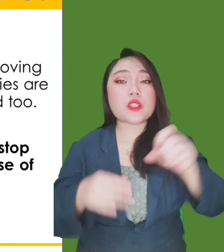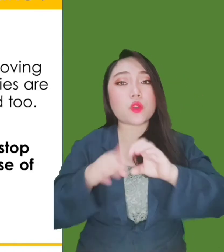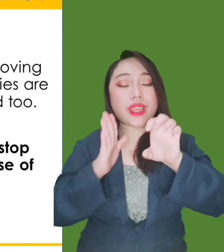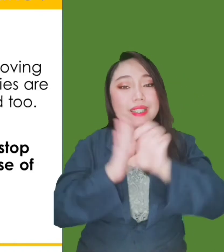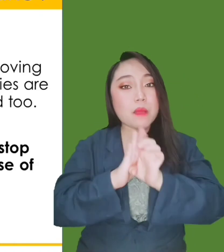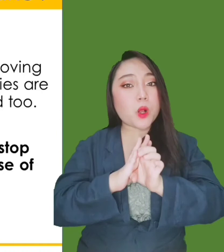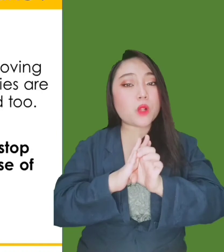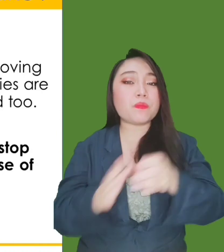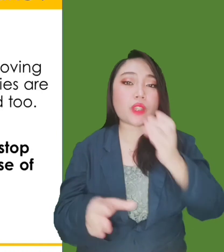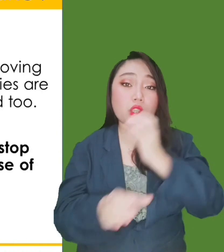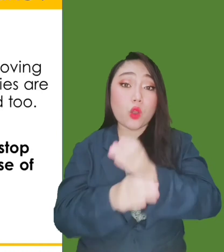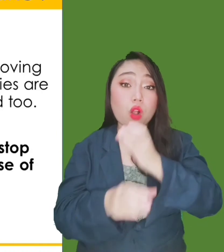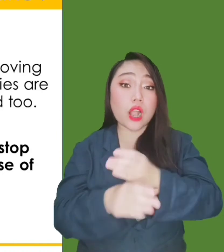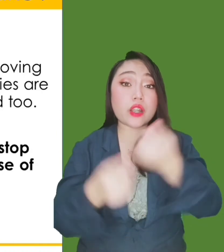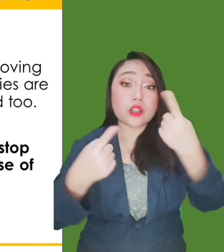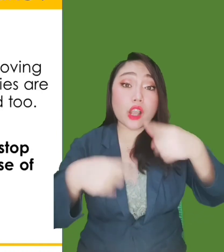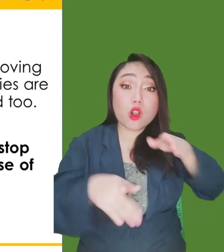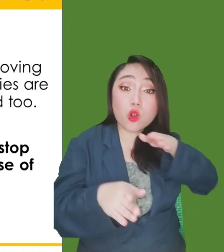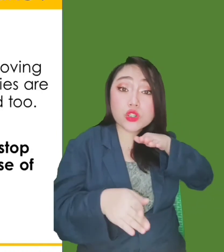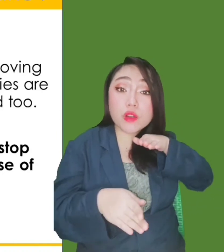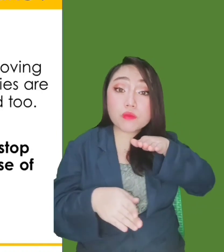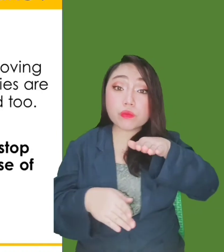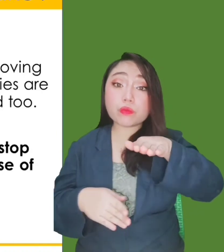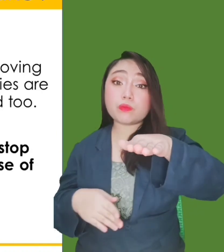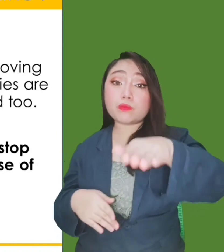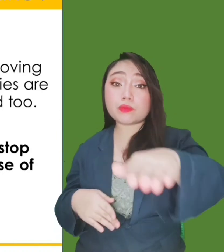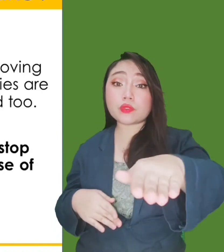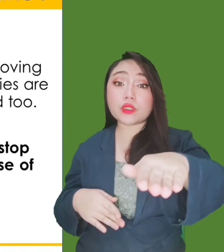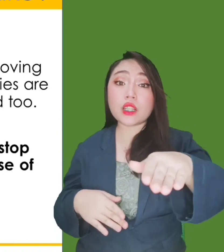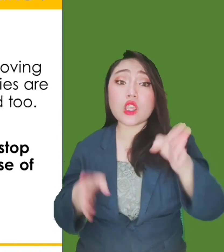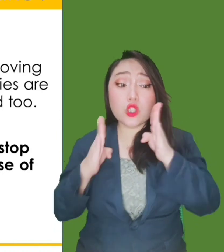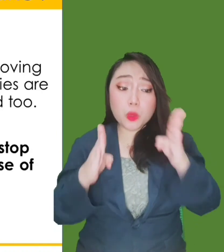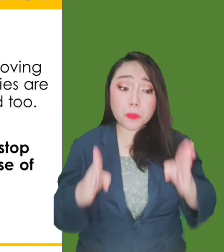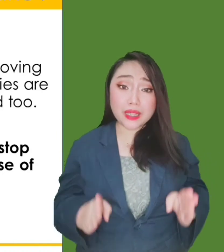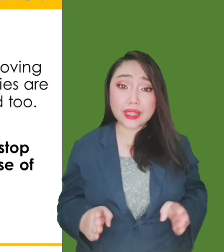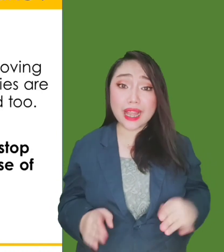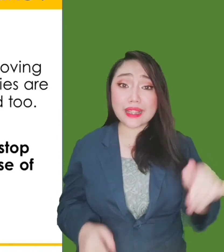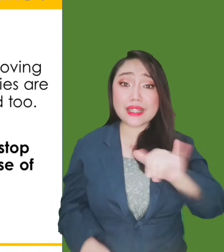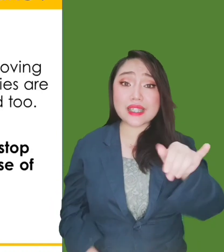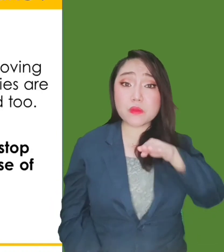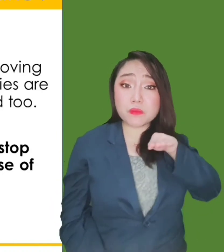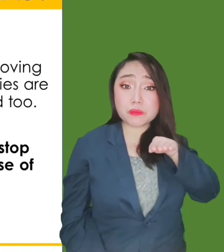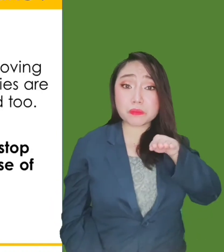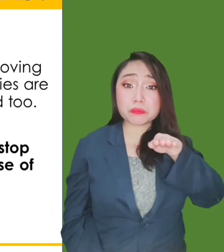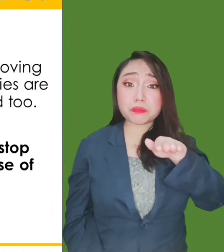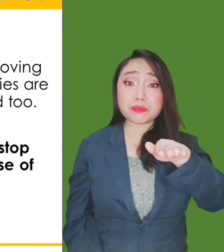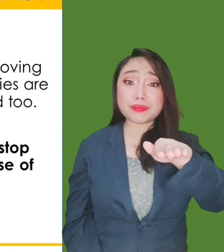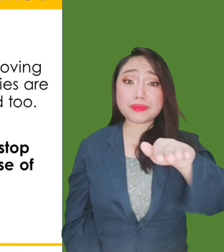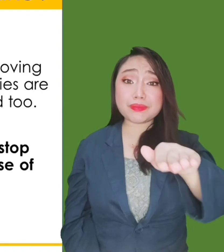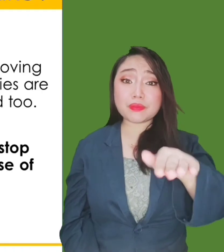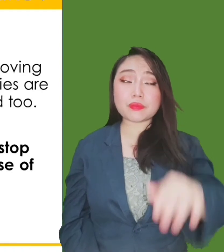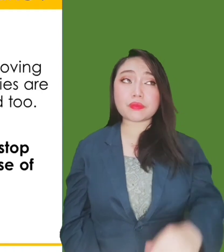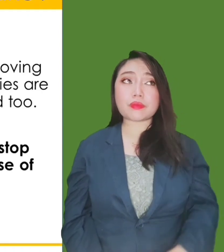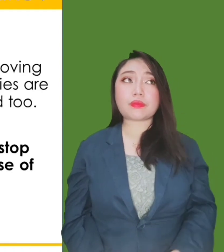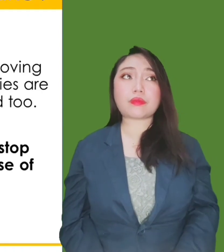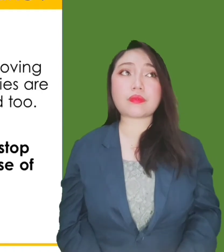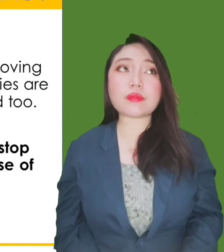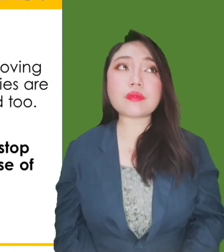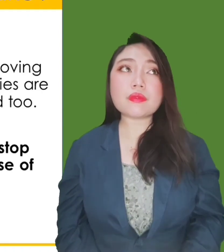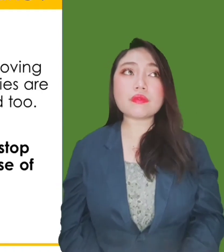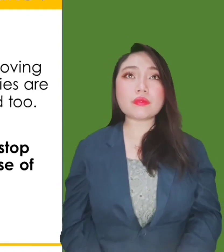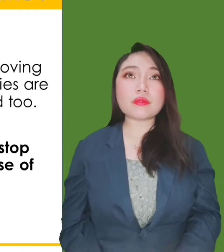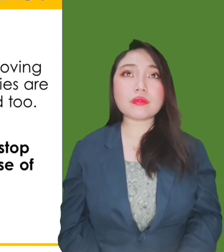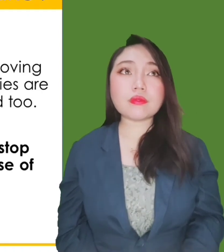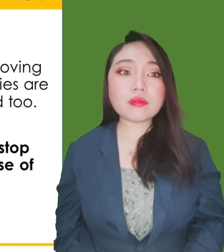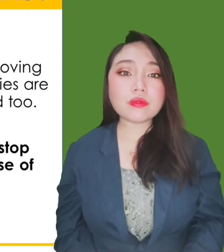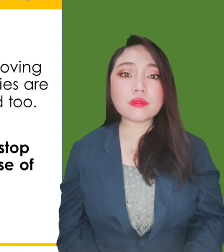a forward direction. Example, the car is going forward, then our bodies are also moving